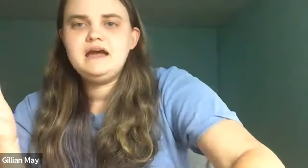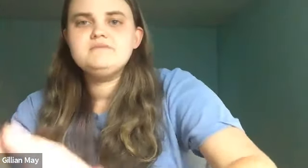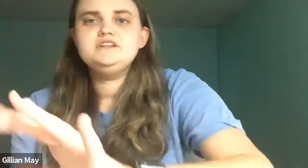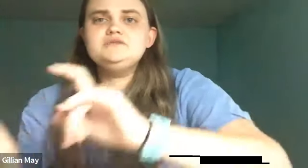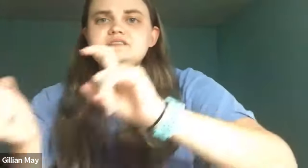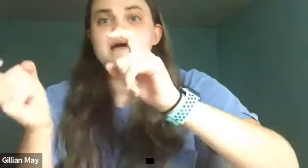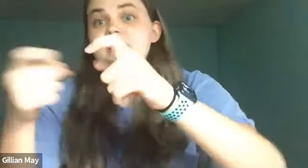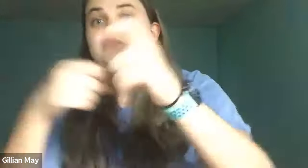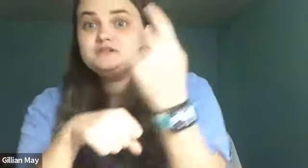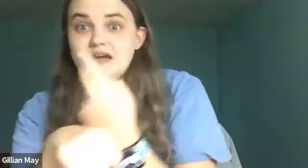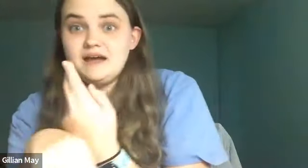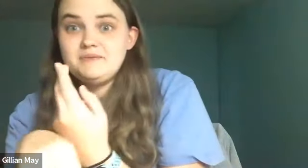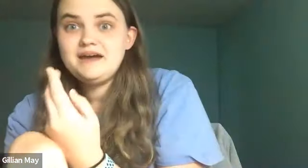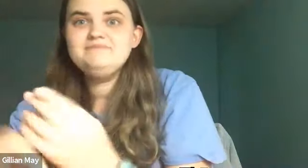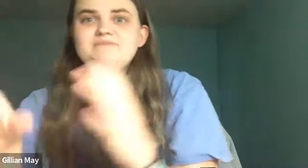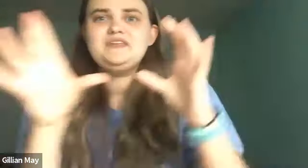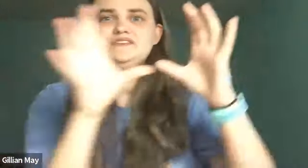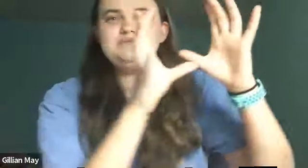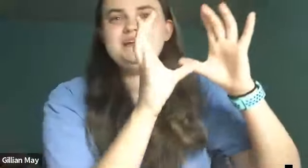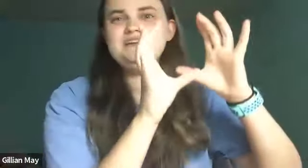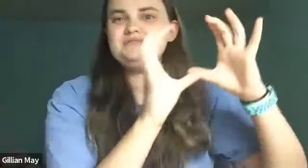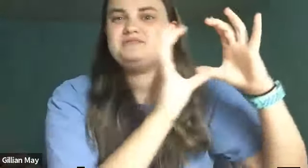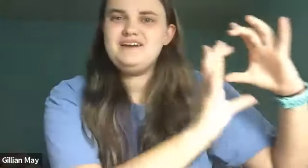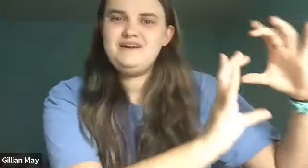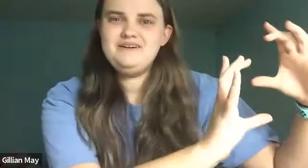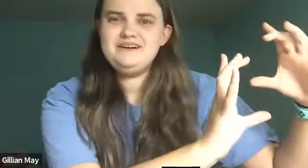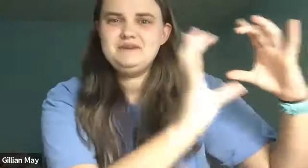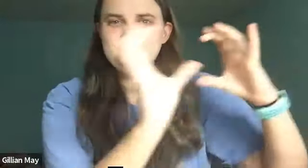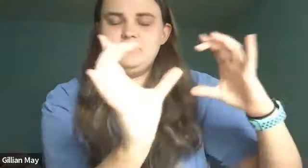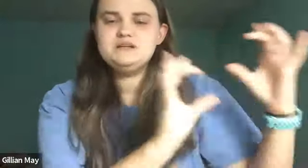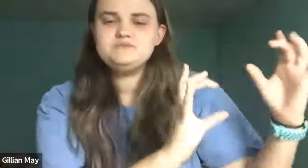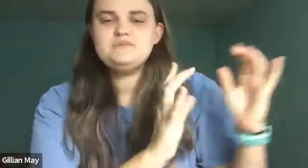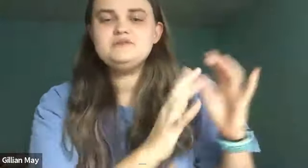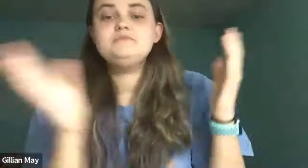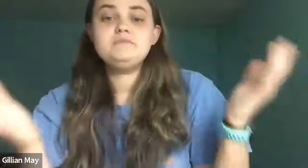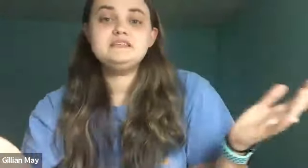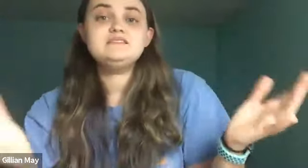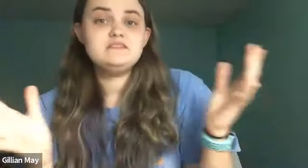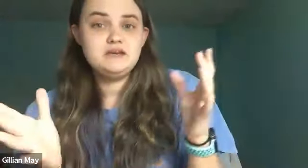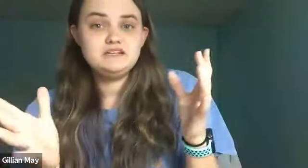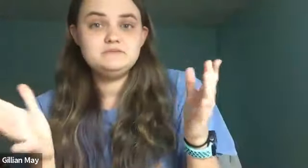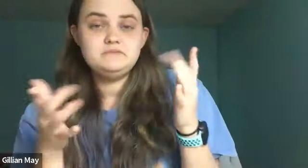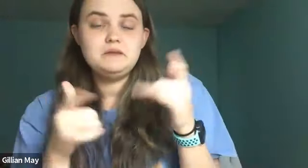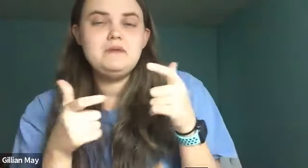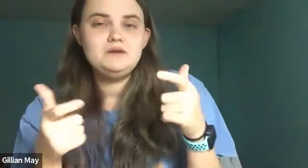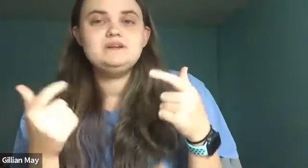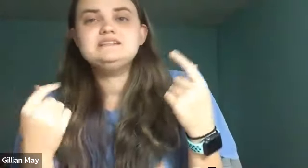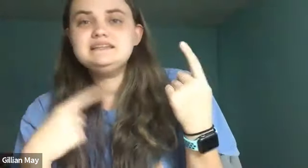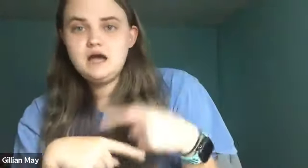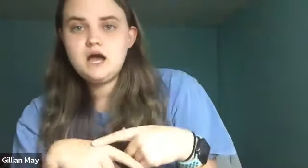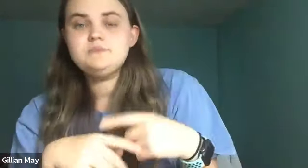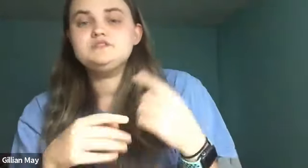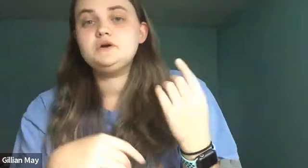having to use my iPad, so my notes are not on my phone as proper, but basically the main one is like time.